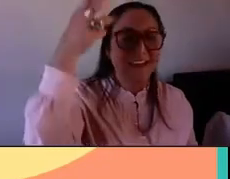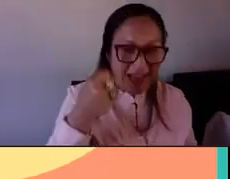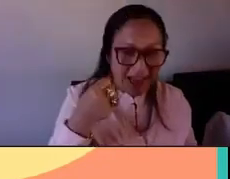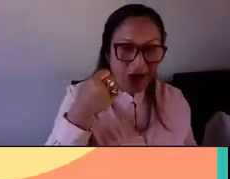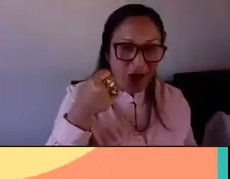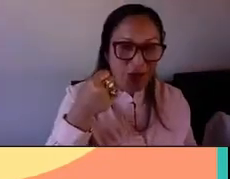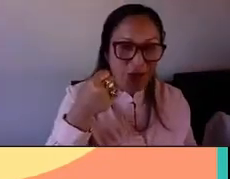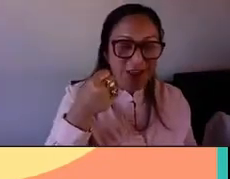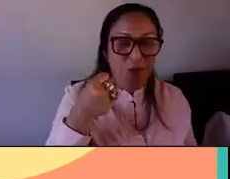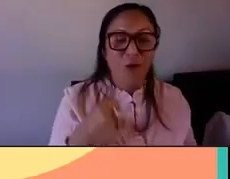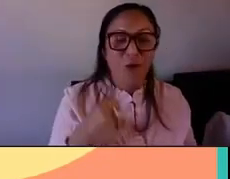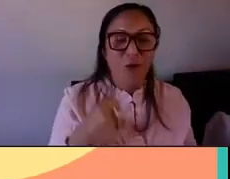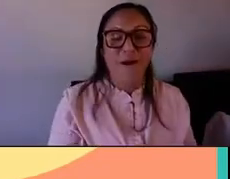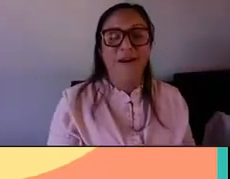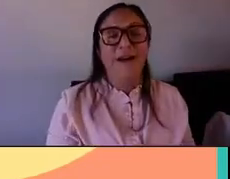milking the cow